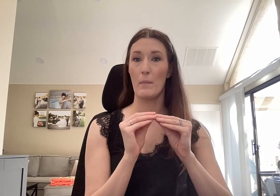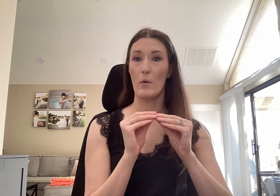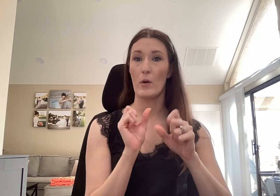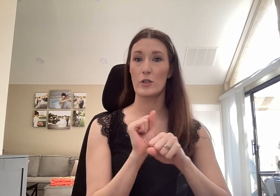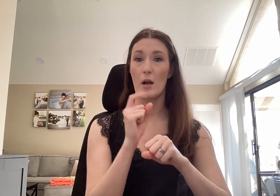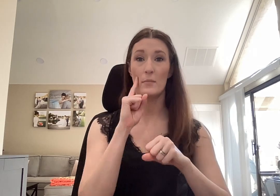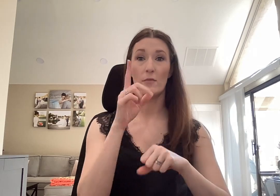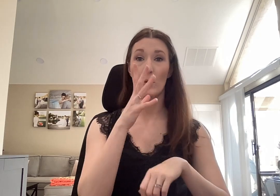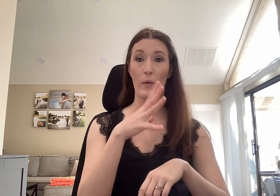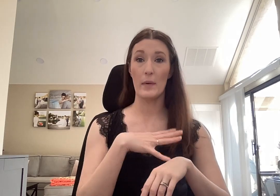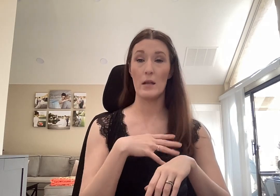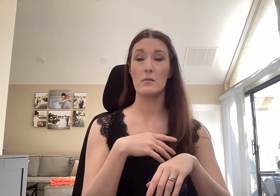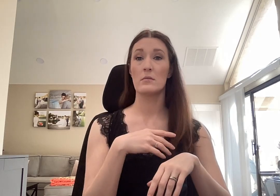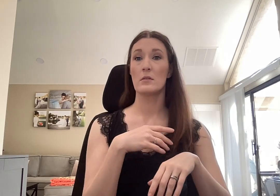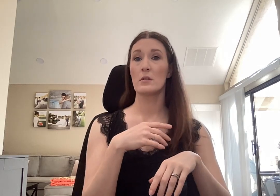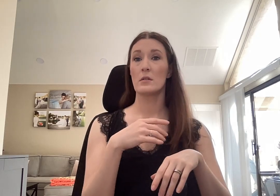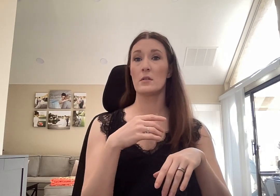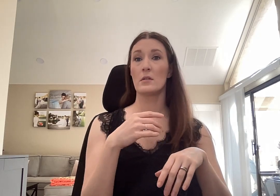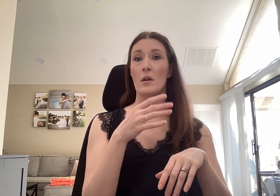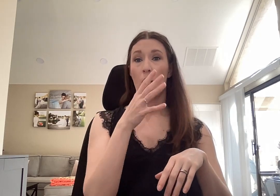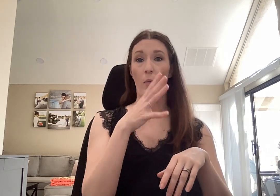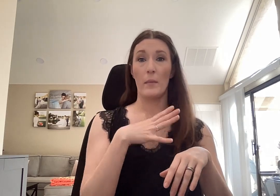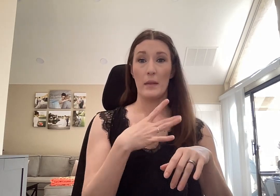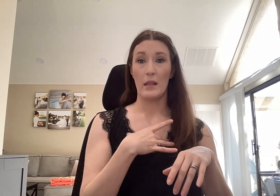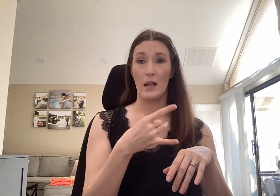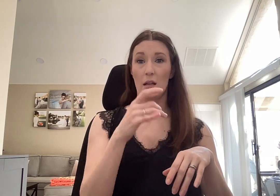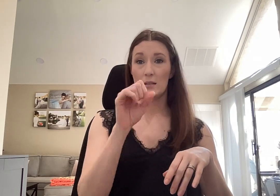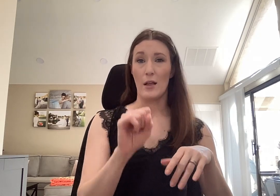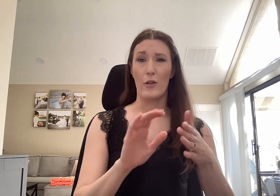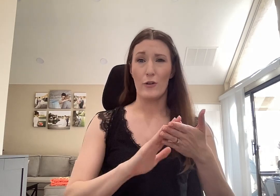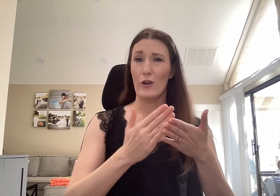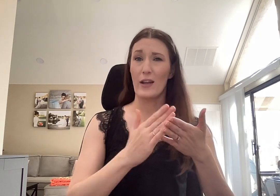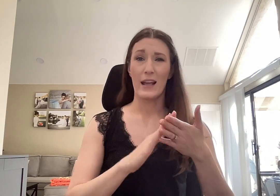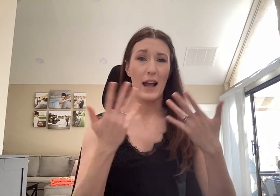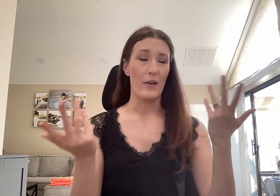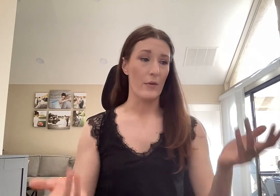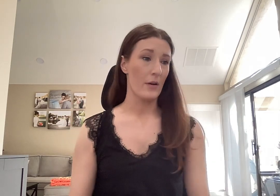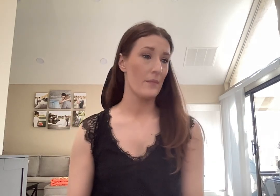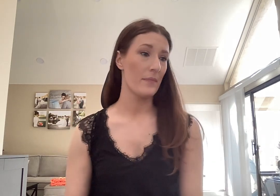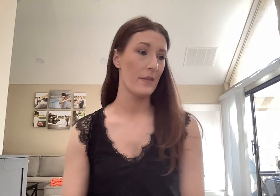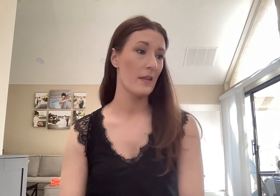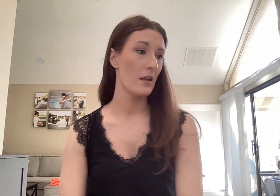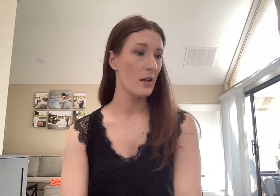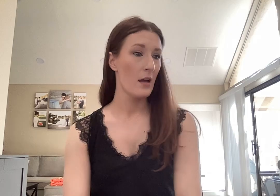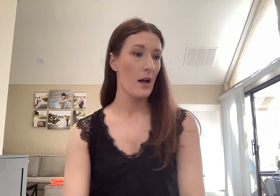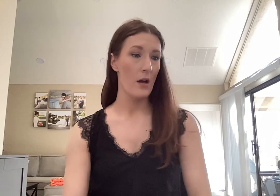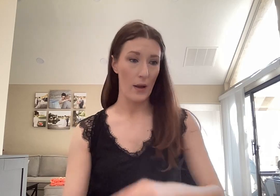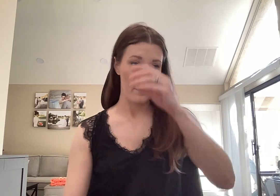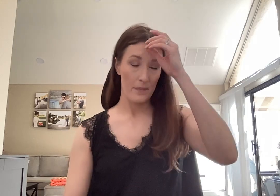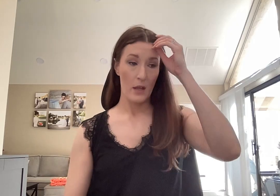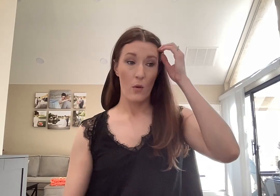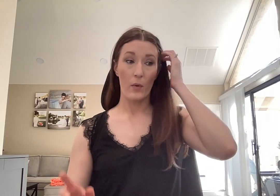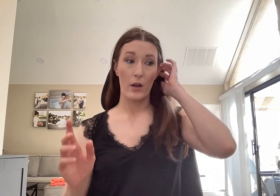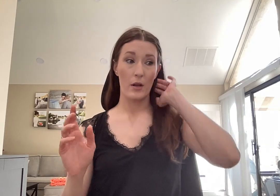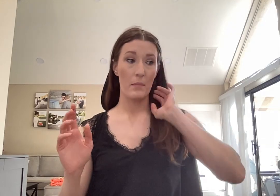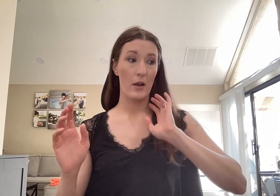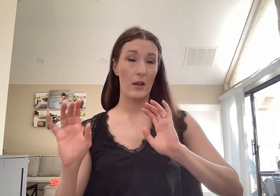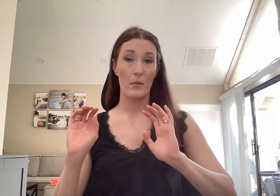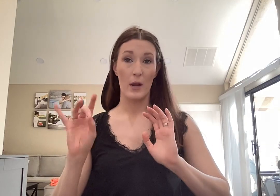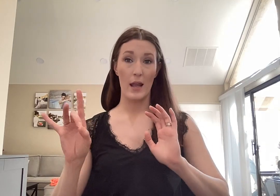More jobs for women. Women like Southern cooking. I don't know. Okay, we are comparing number 8.